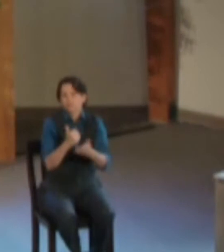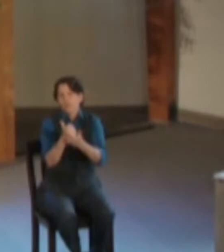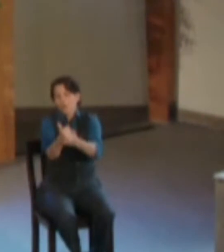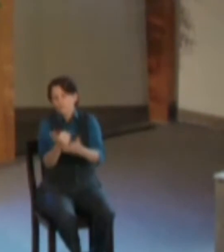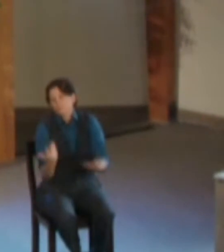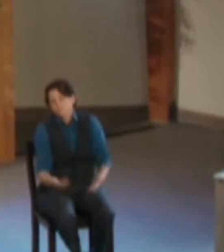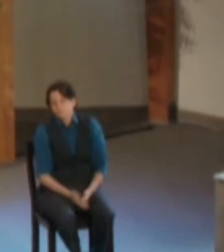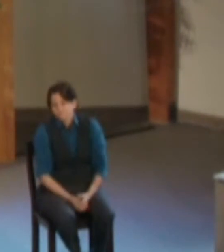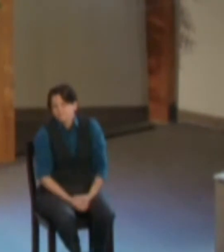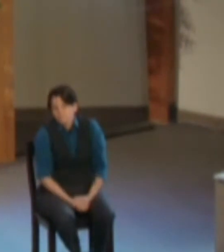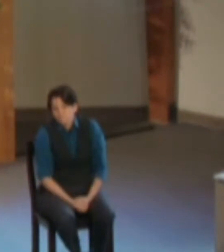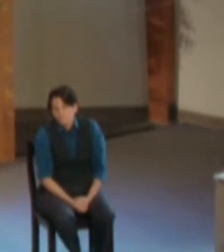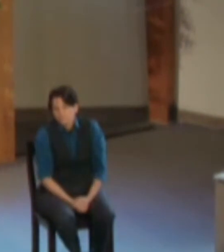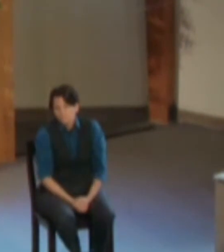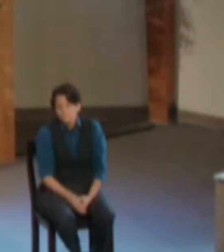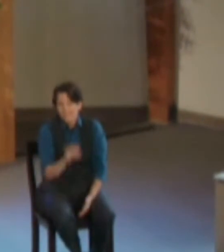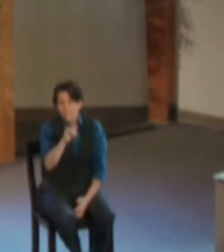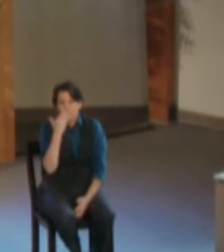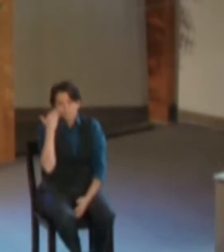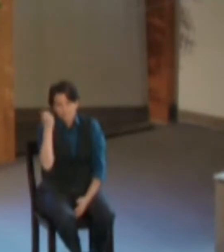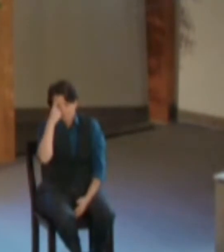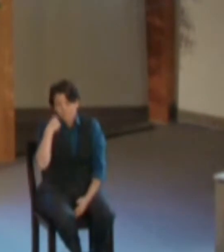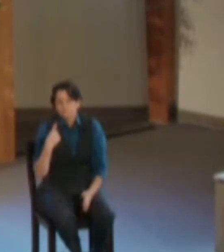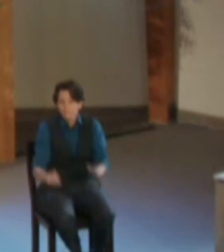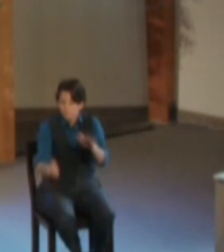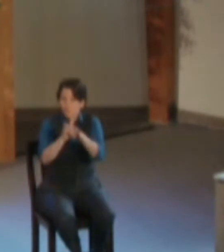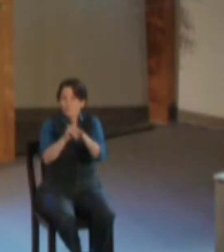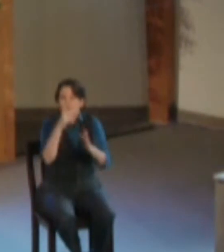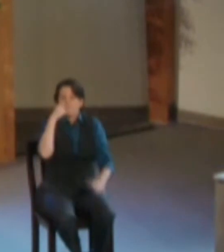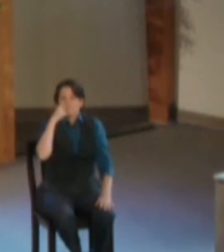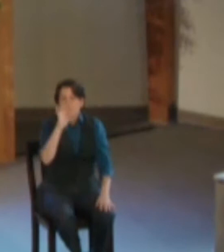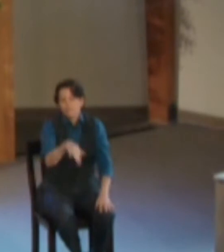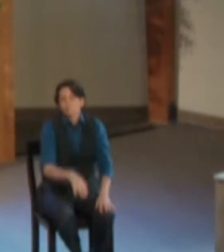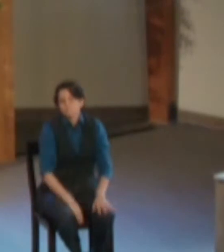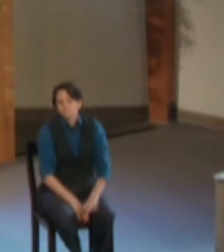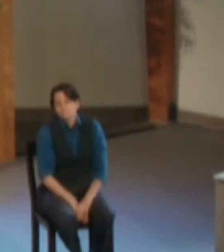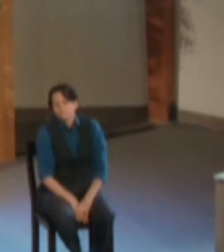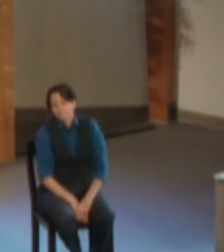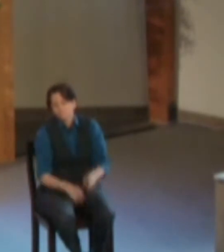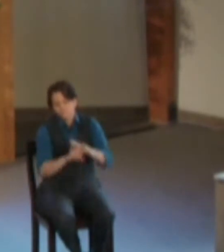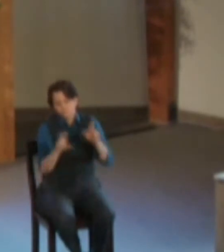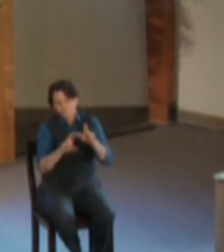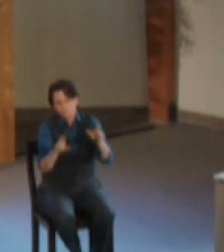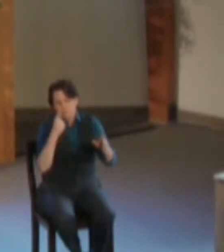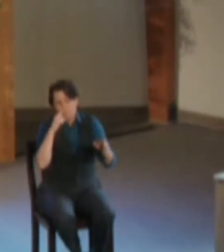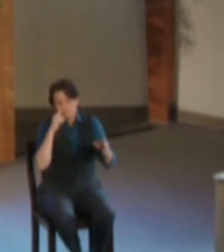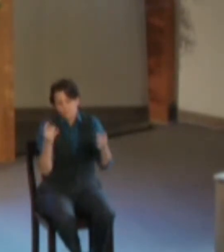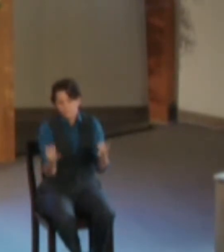there. And that's better because I was there with that. Let's prepare for meditation.